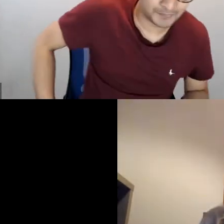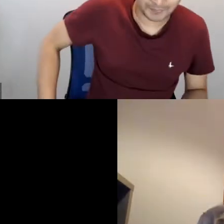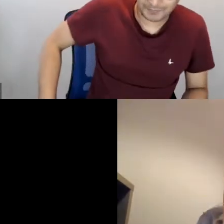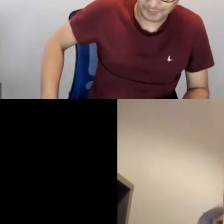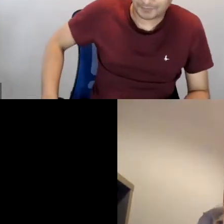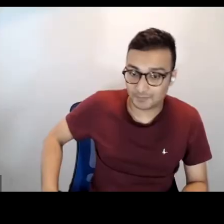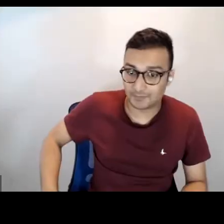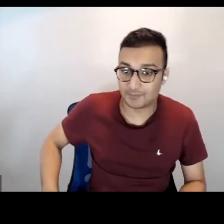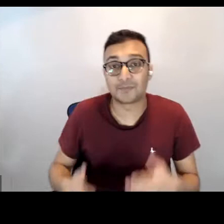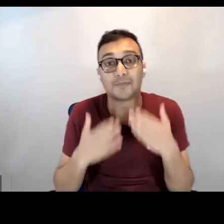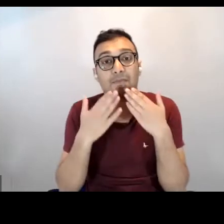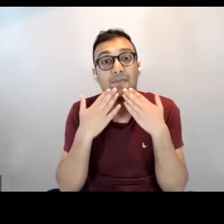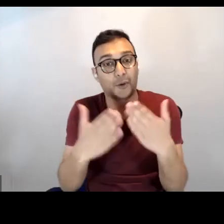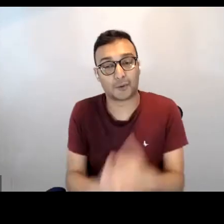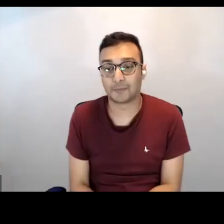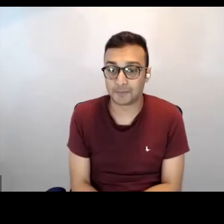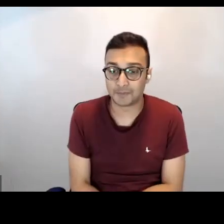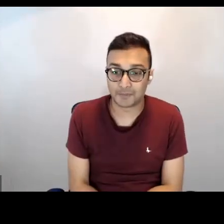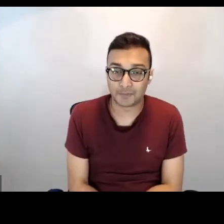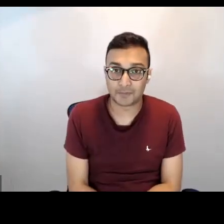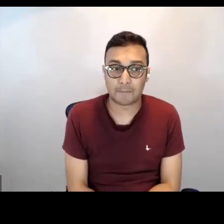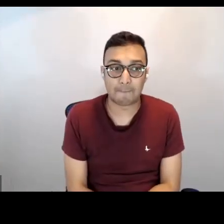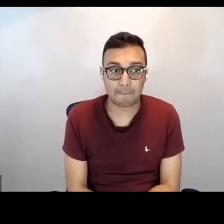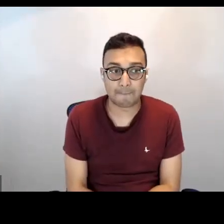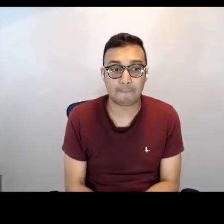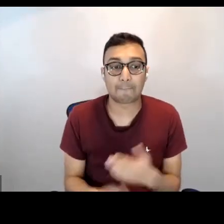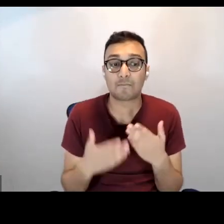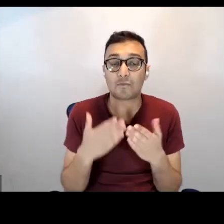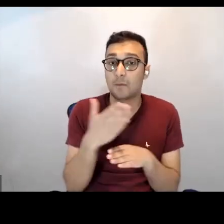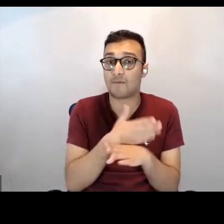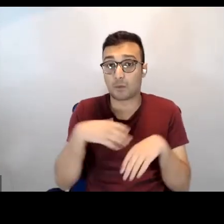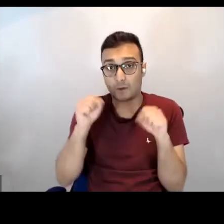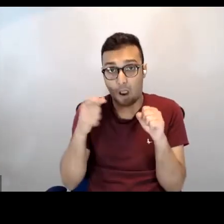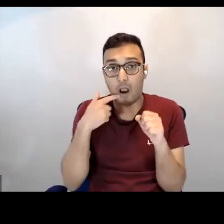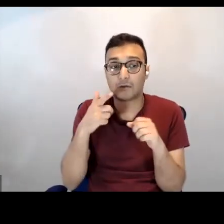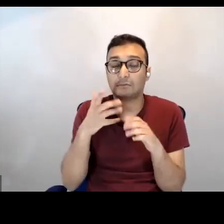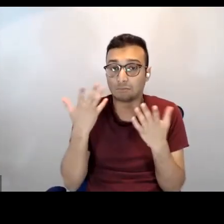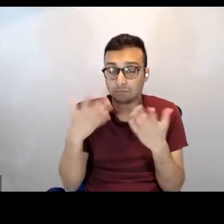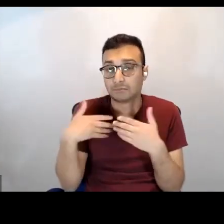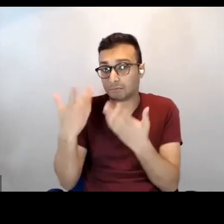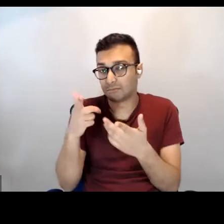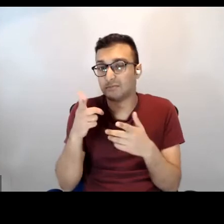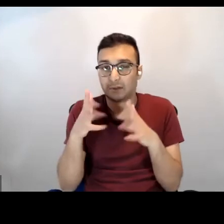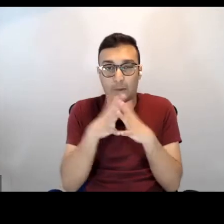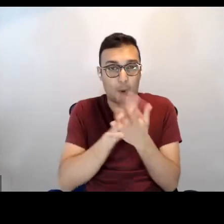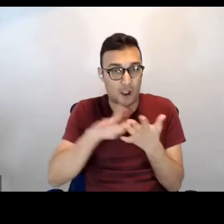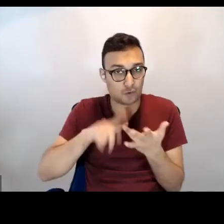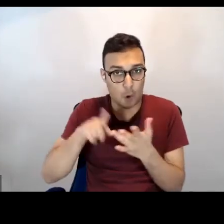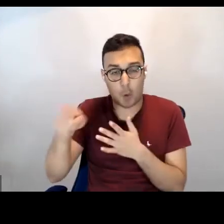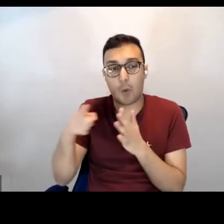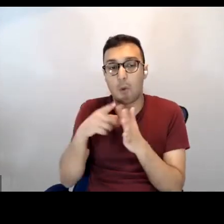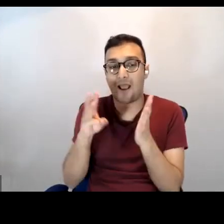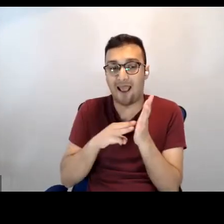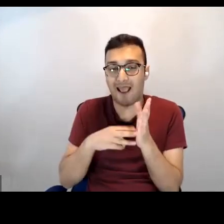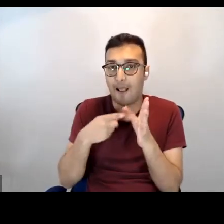Fantastic, thank you, Vicky. So just before we begin and hand across to hear some more from the World Health Organization, from Emma and